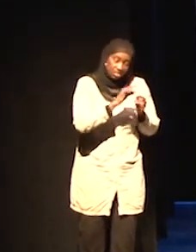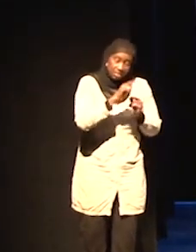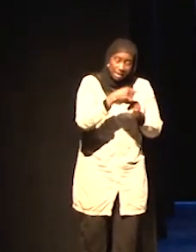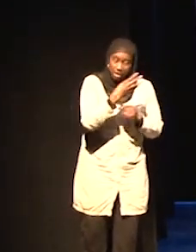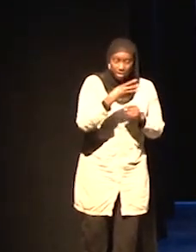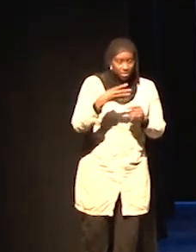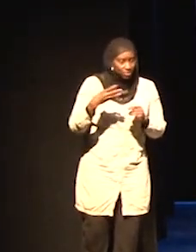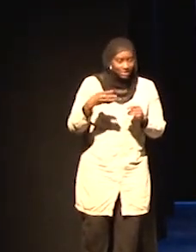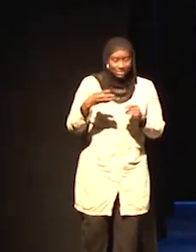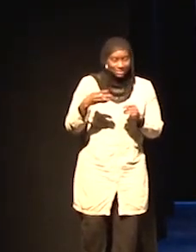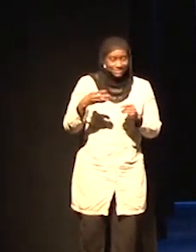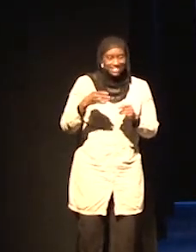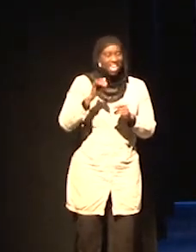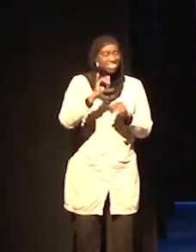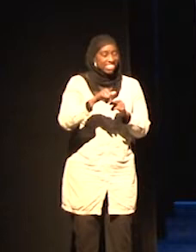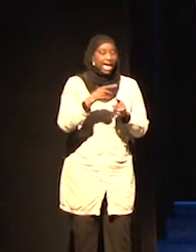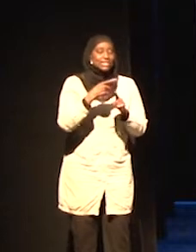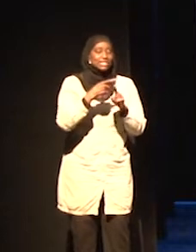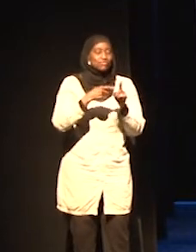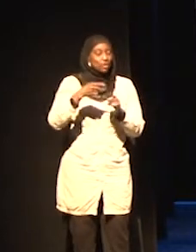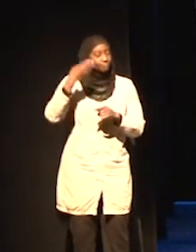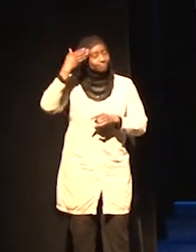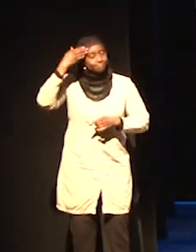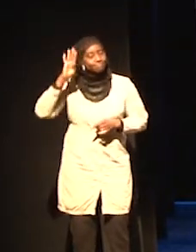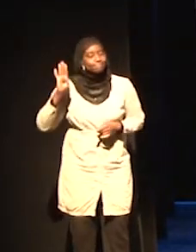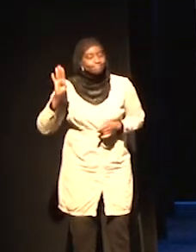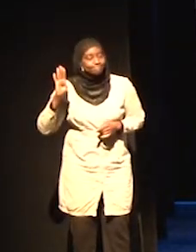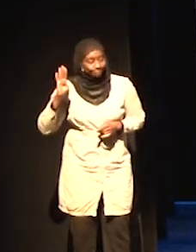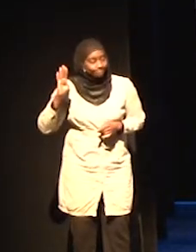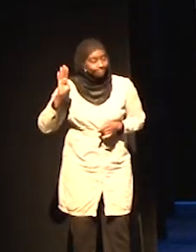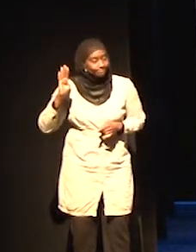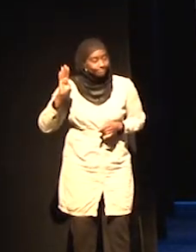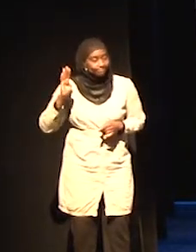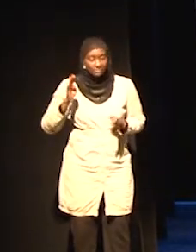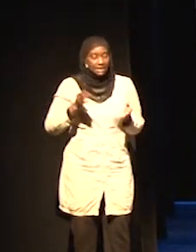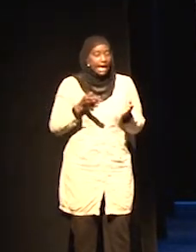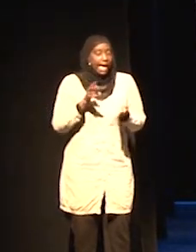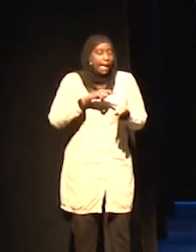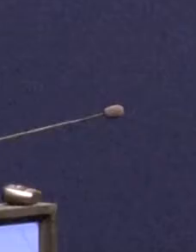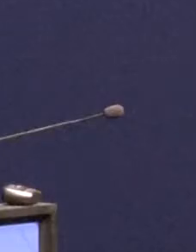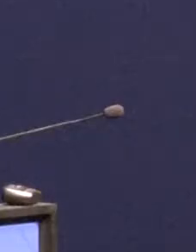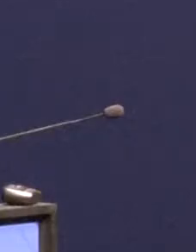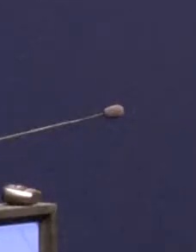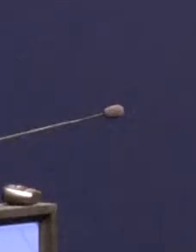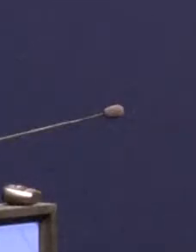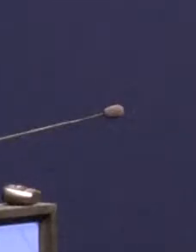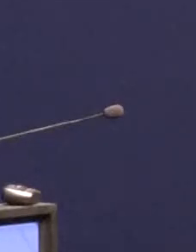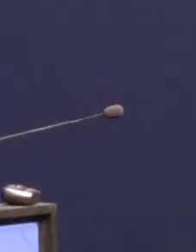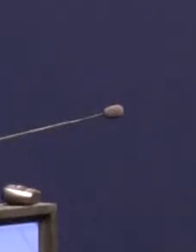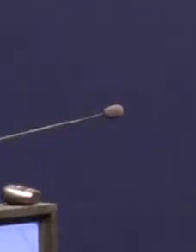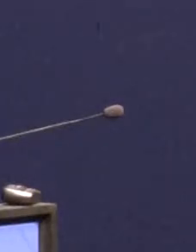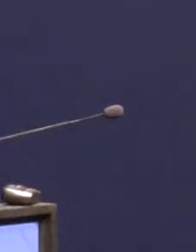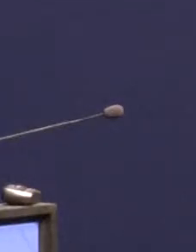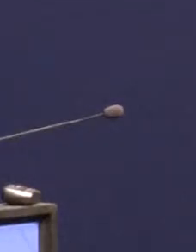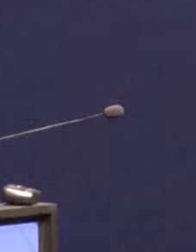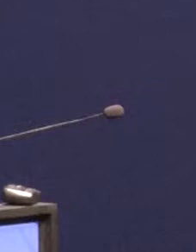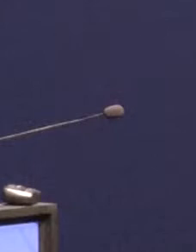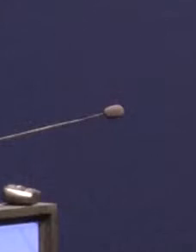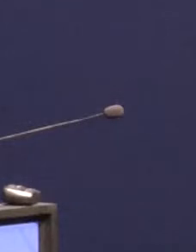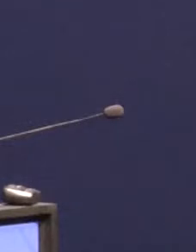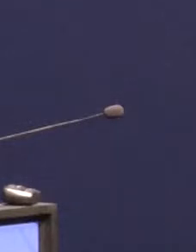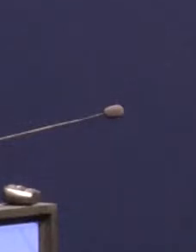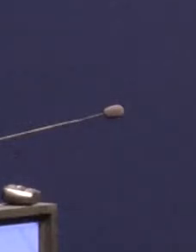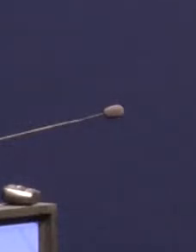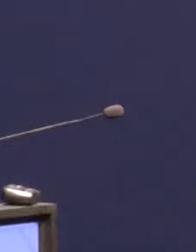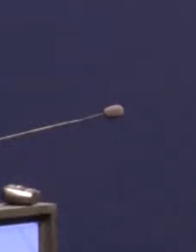it comes from ignorance. Ignorance about the history of this country, ignorance about